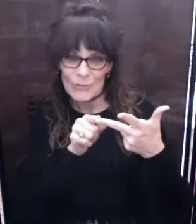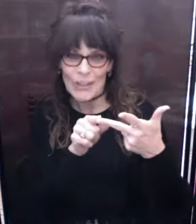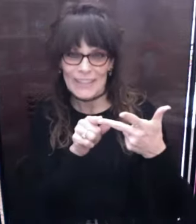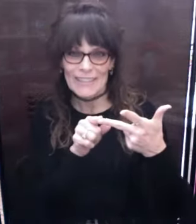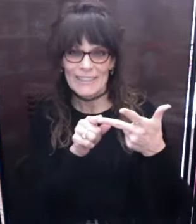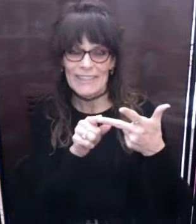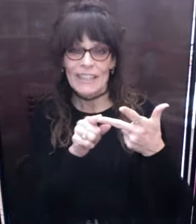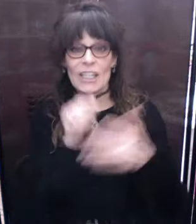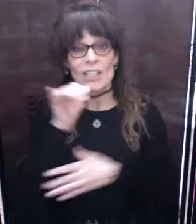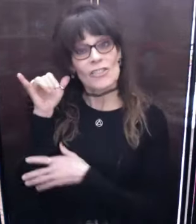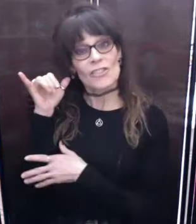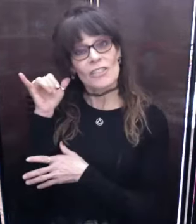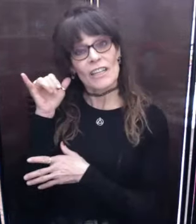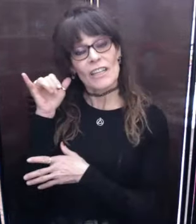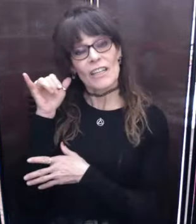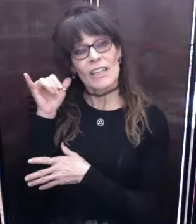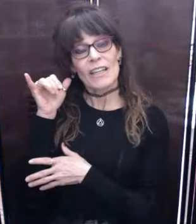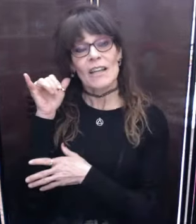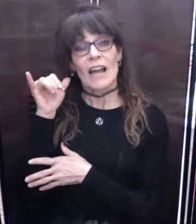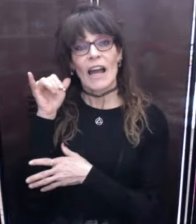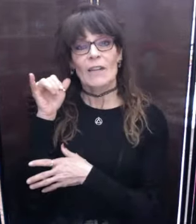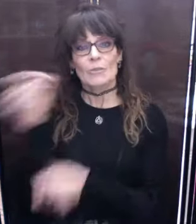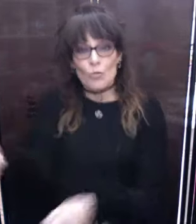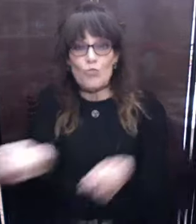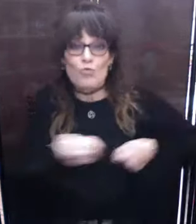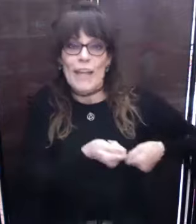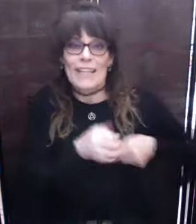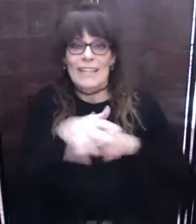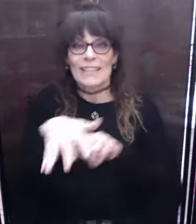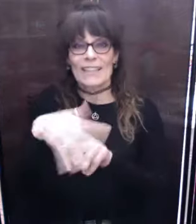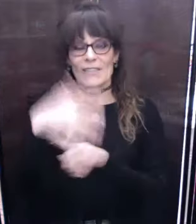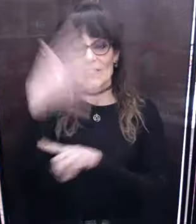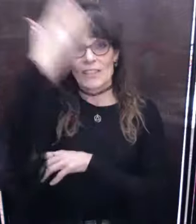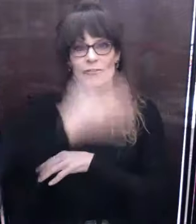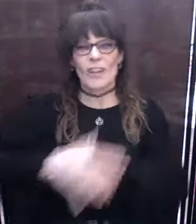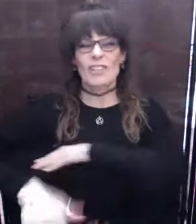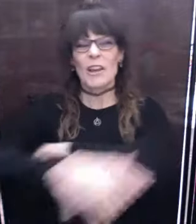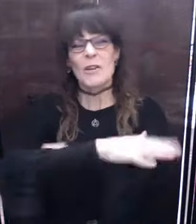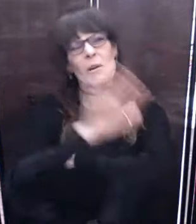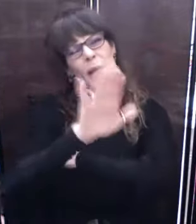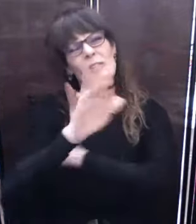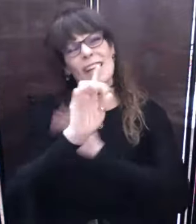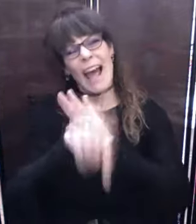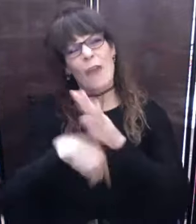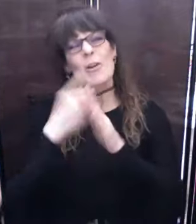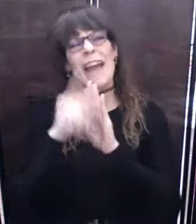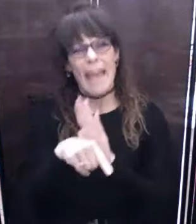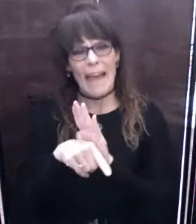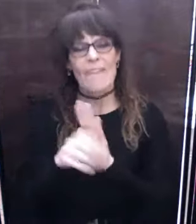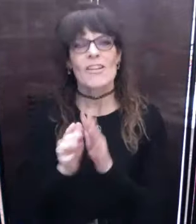Yesterday I was raking leaves. My front yard was out there for about an hour and a half, and just I don't know about you,